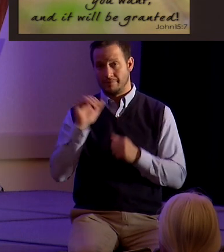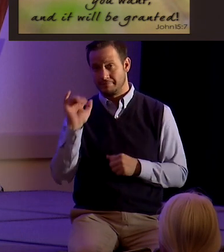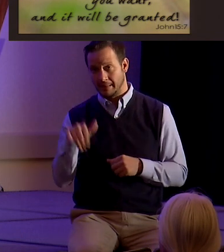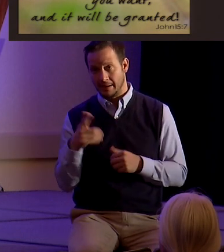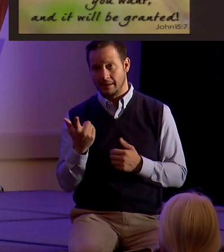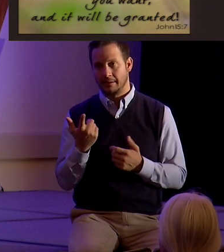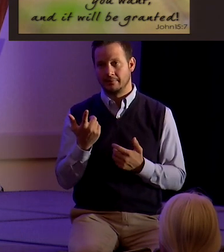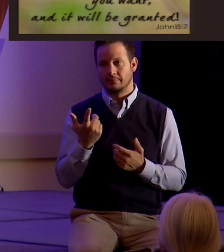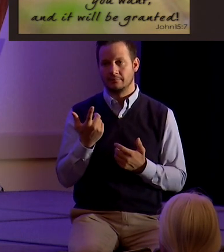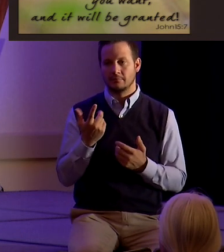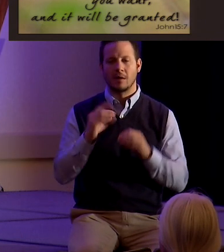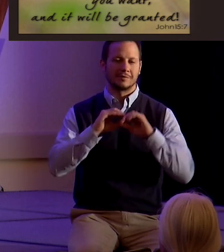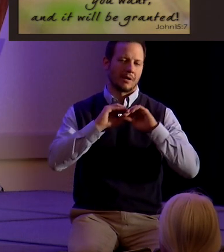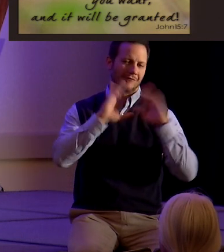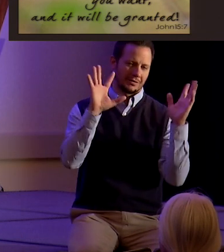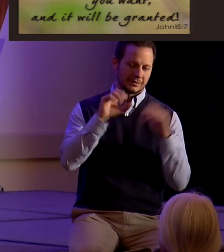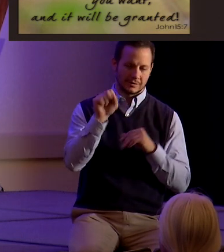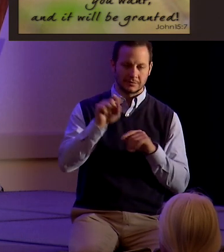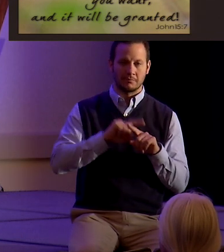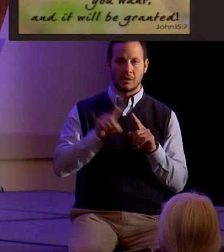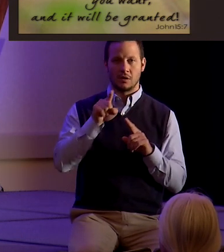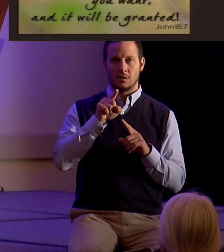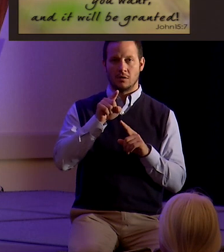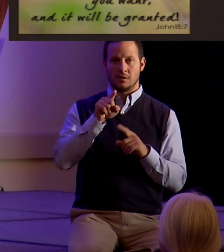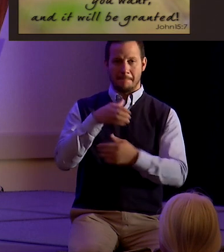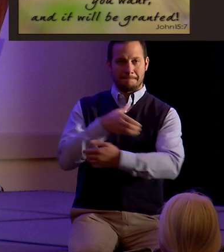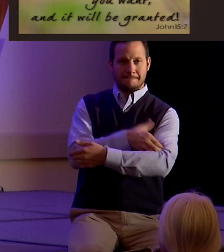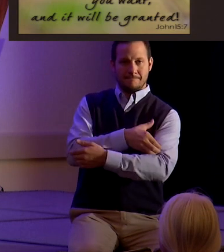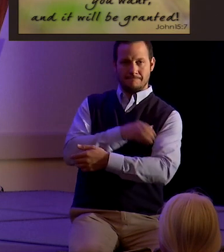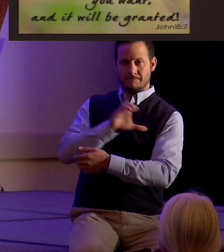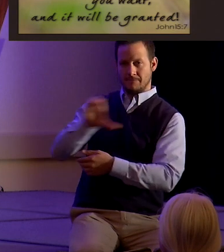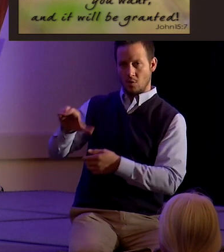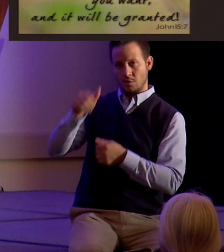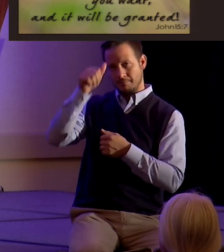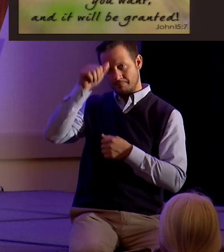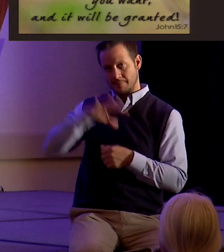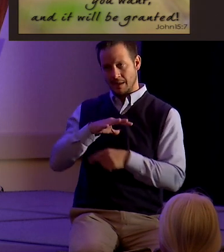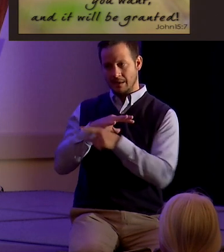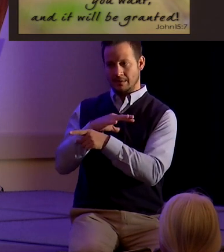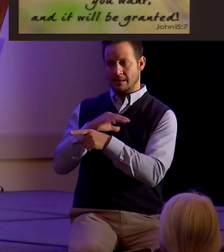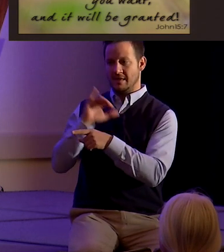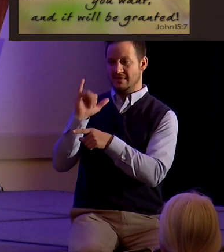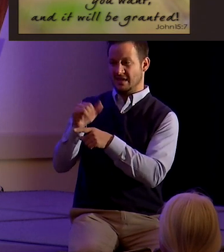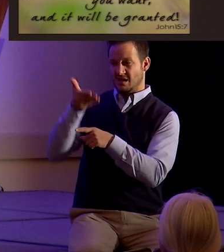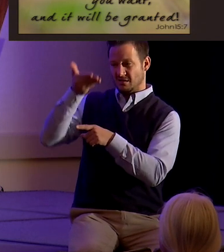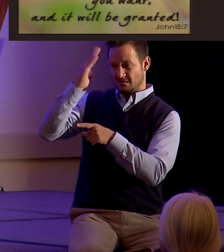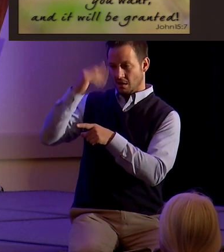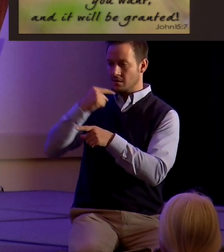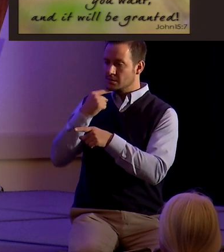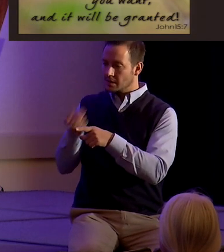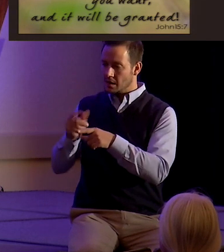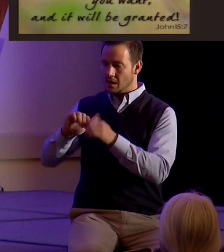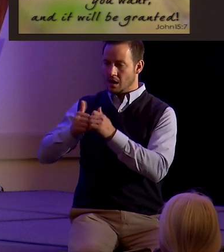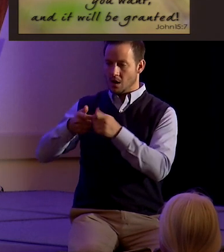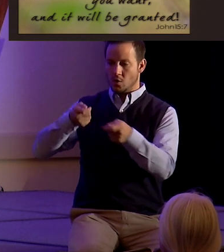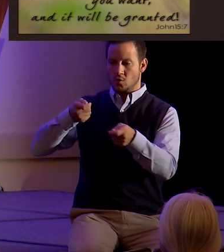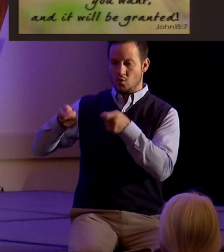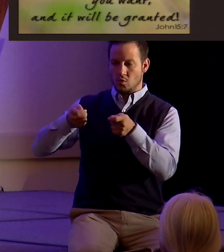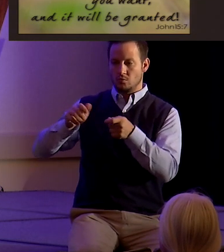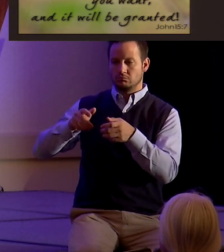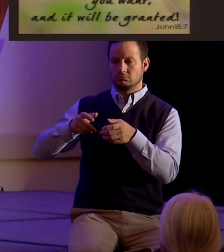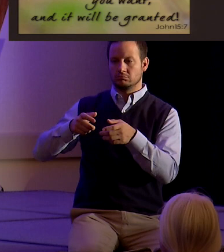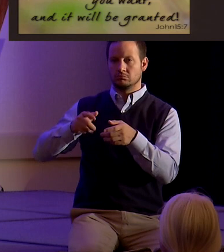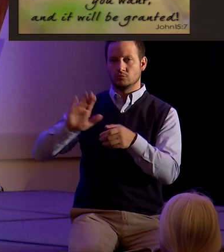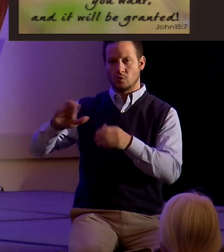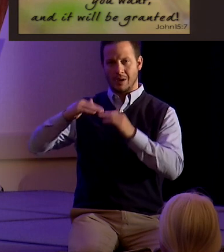when you're empowering men that they are being told by God how to rule their households and